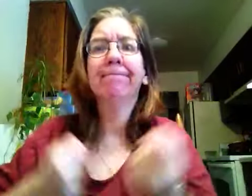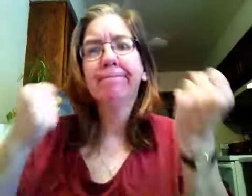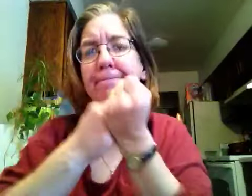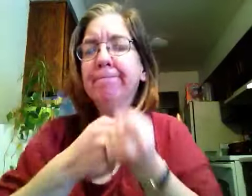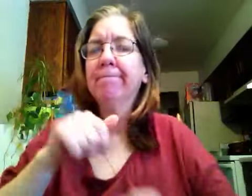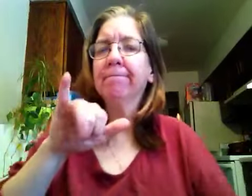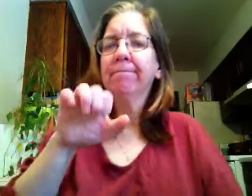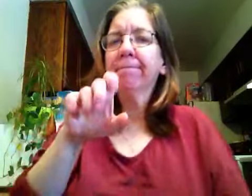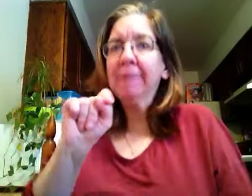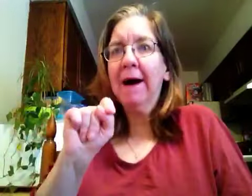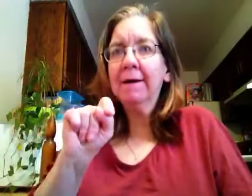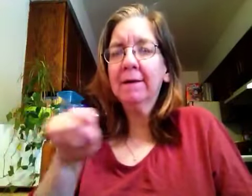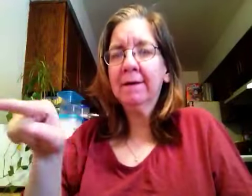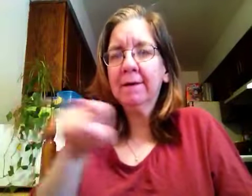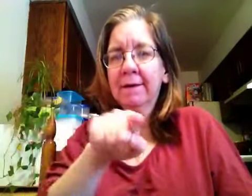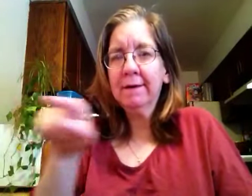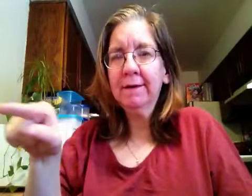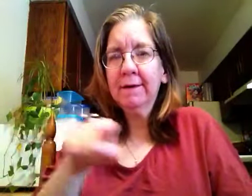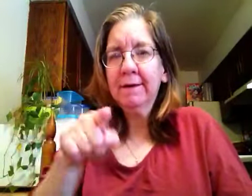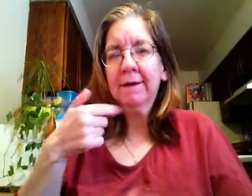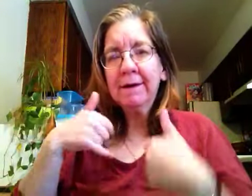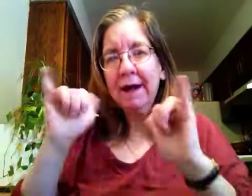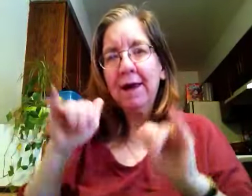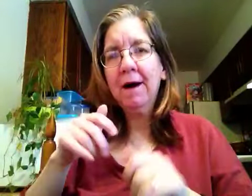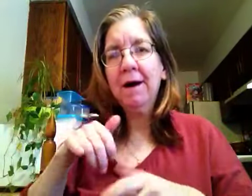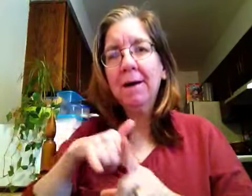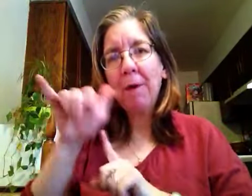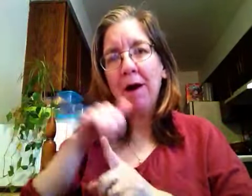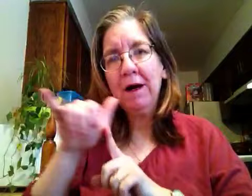yeah yeah yeah yeah